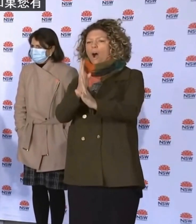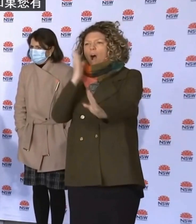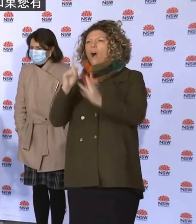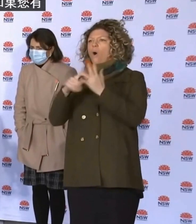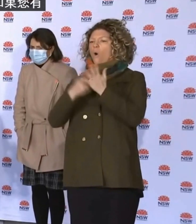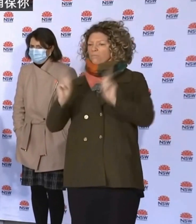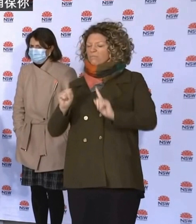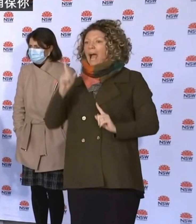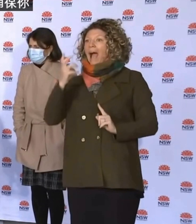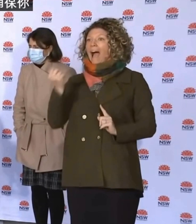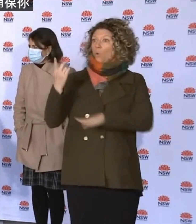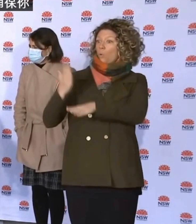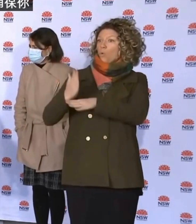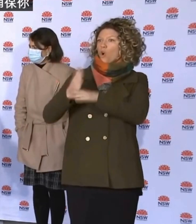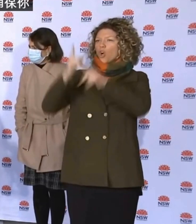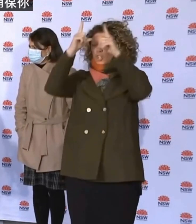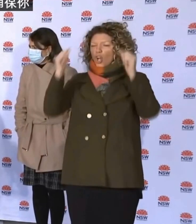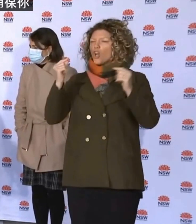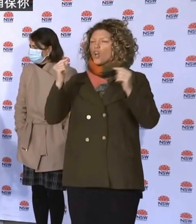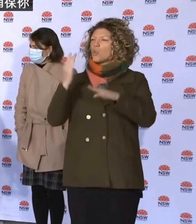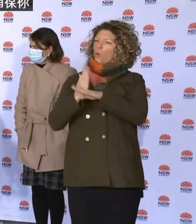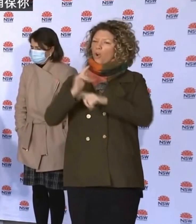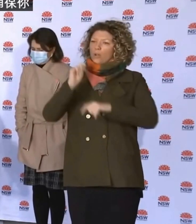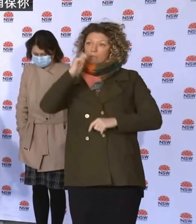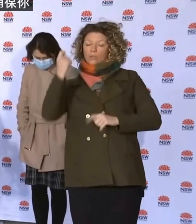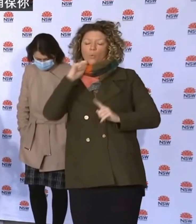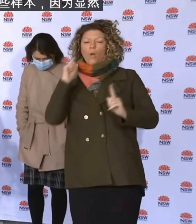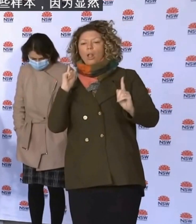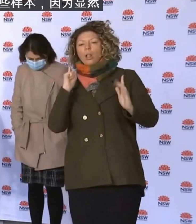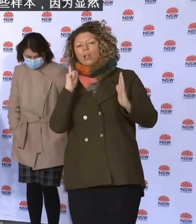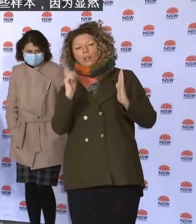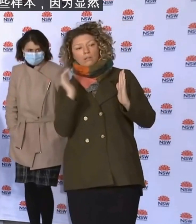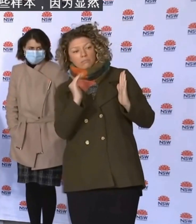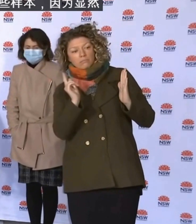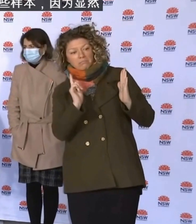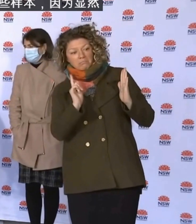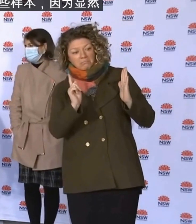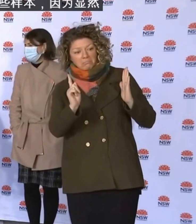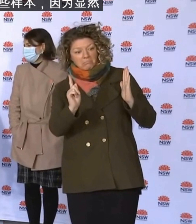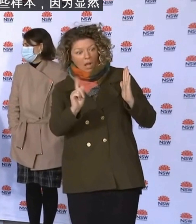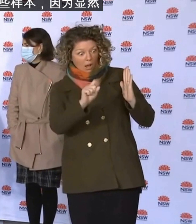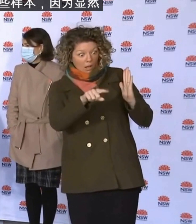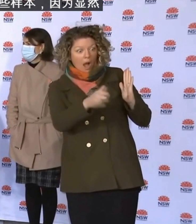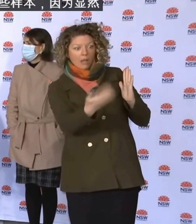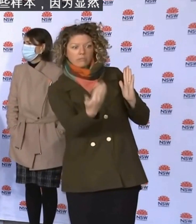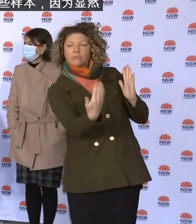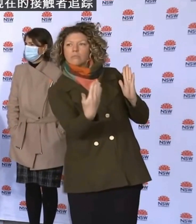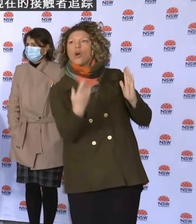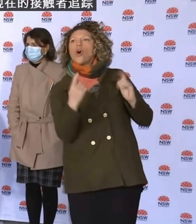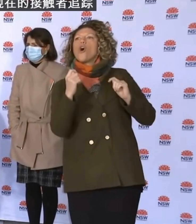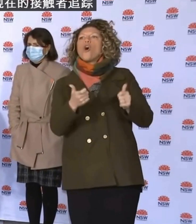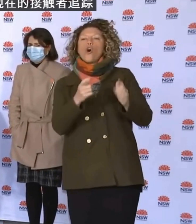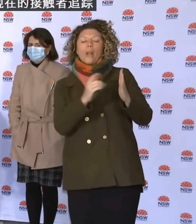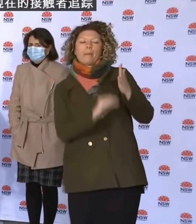got a form that says that, please make sure that you alert yourself so we can fast track those specimens, because obviously